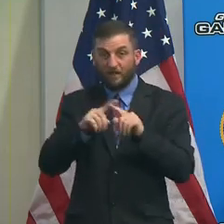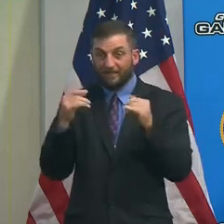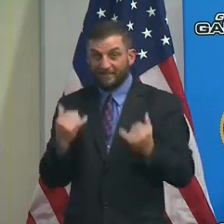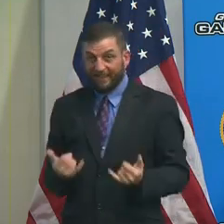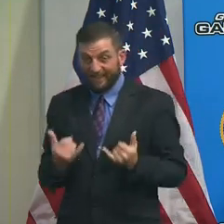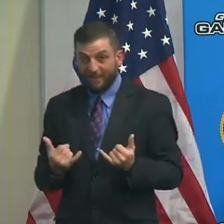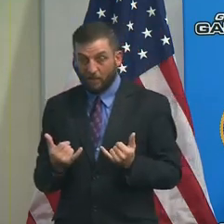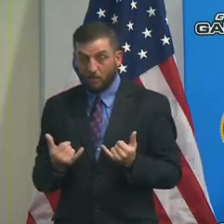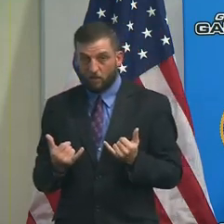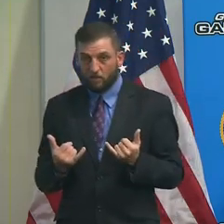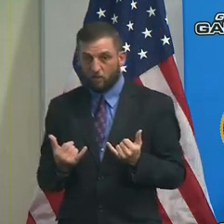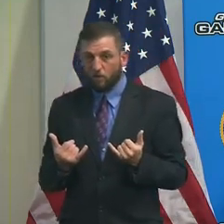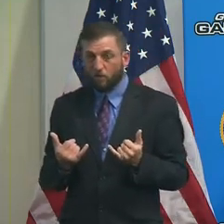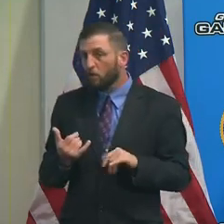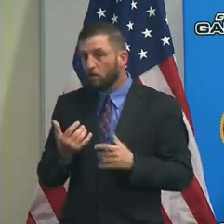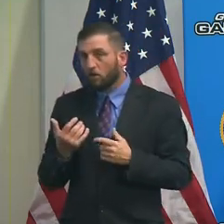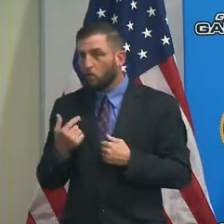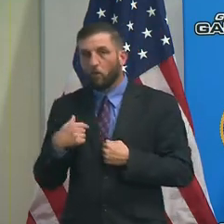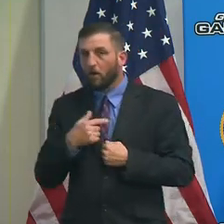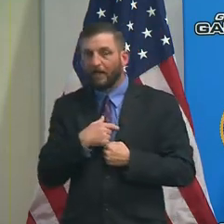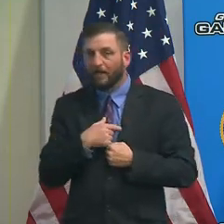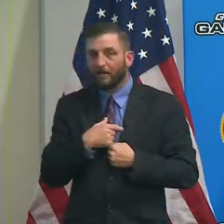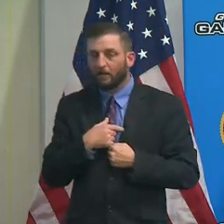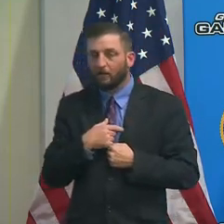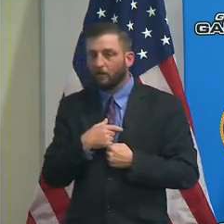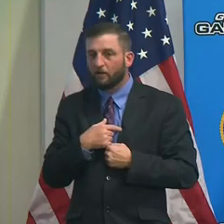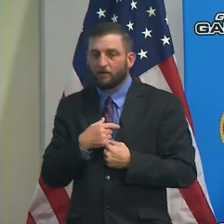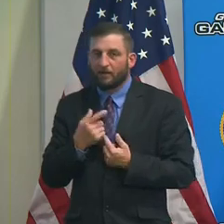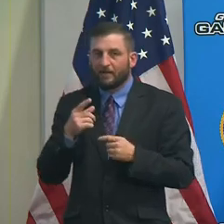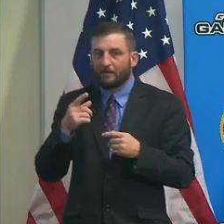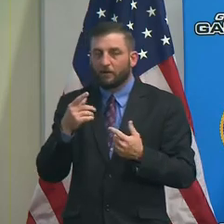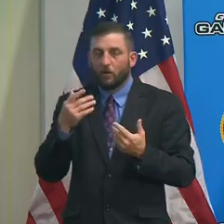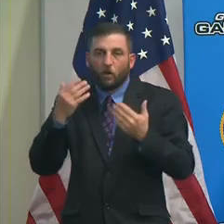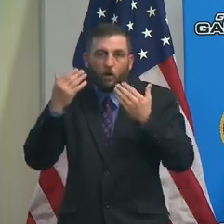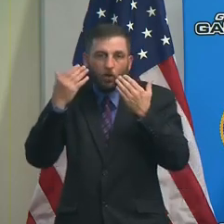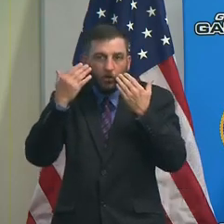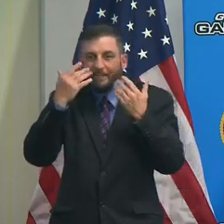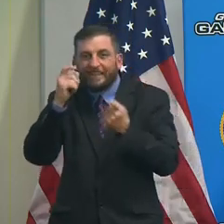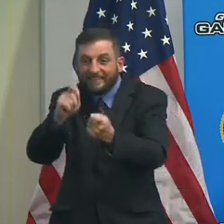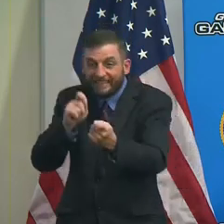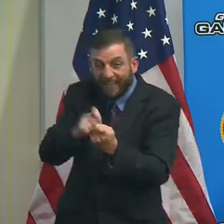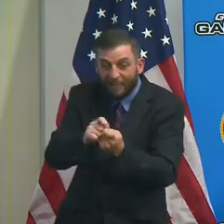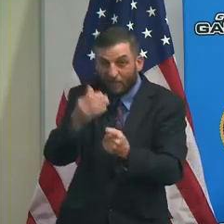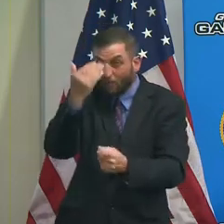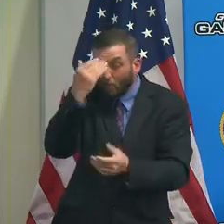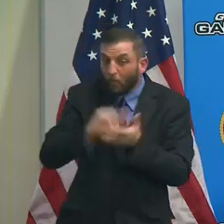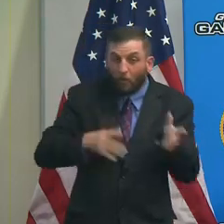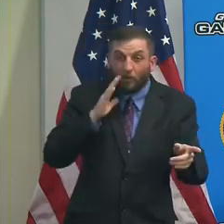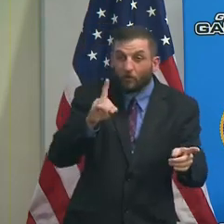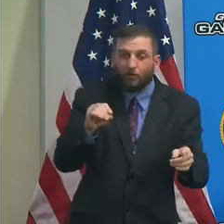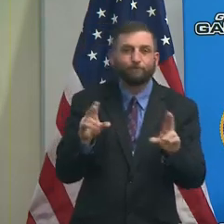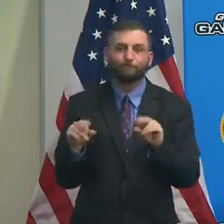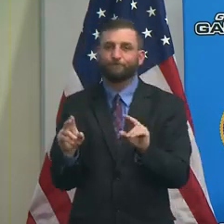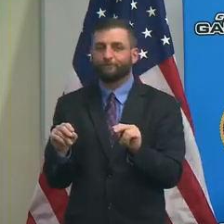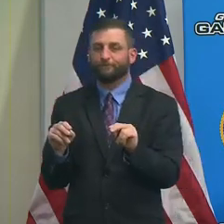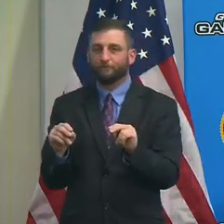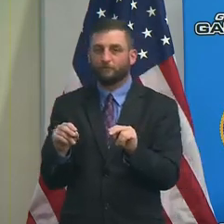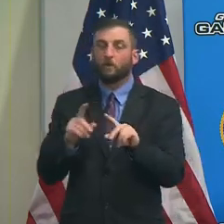time, you know, we can't say for exactly sure we know what this storm is going to do. But as I